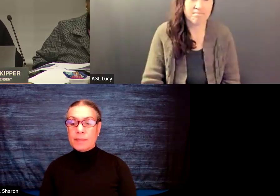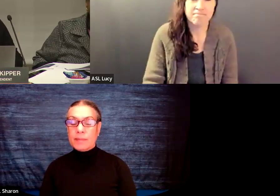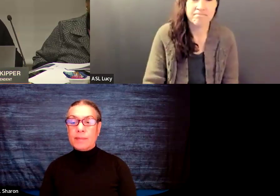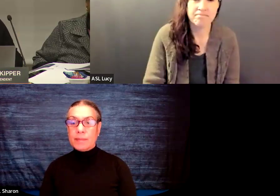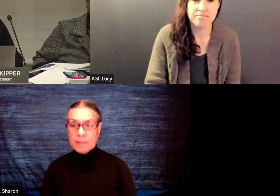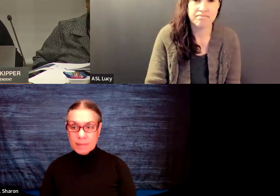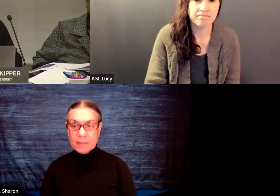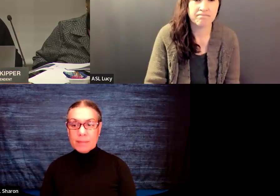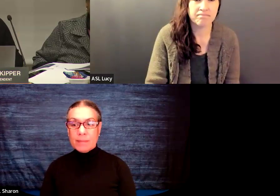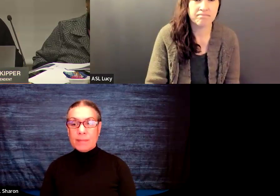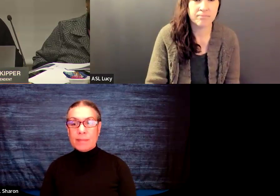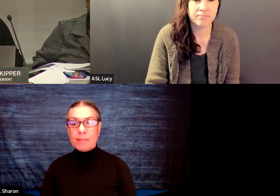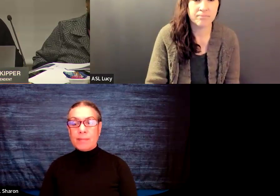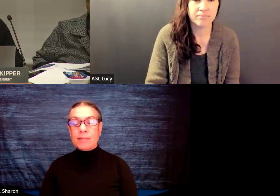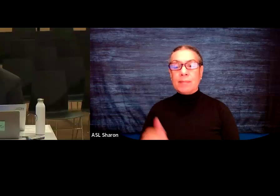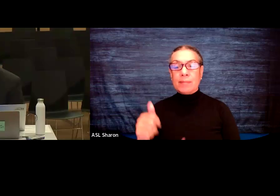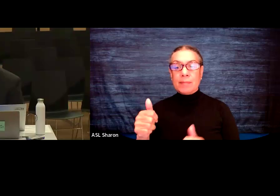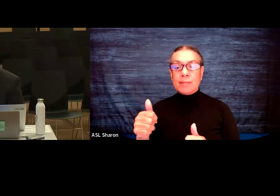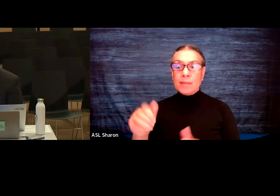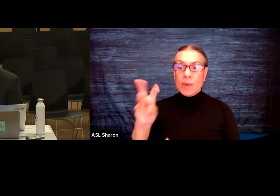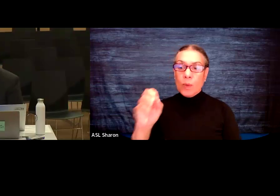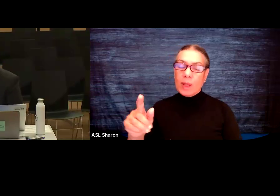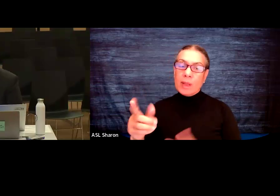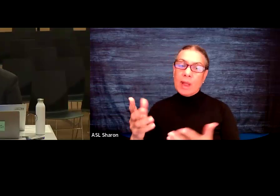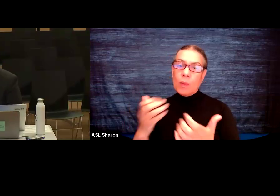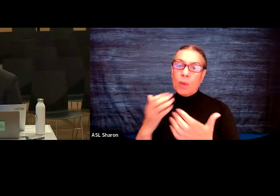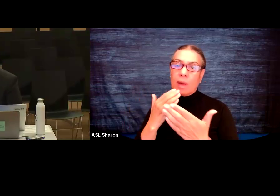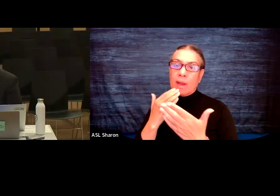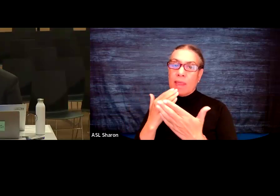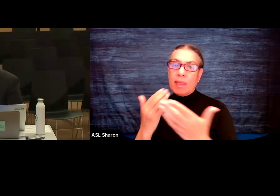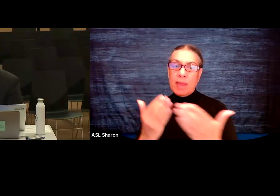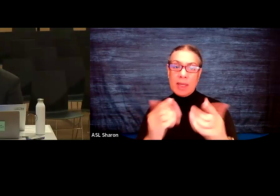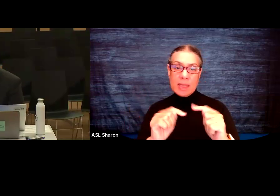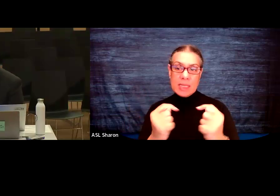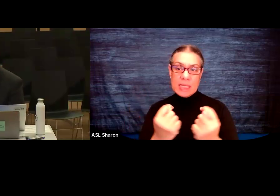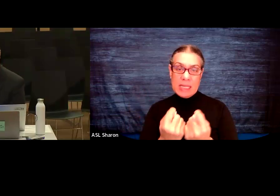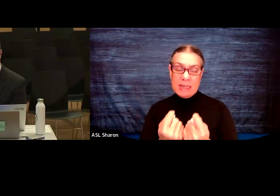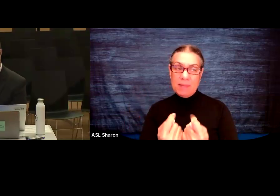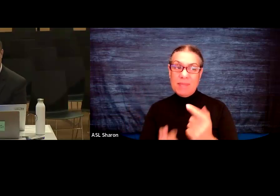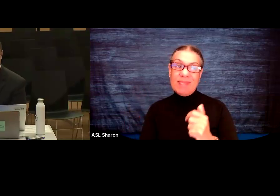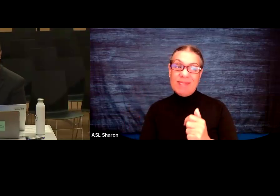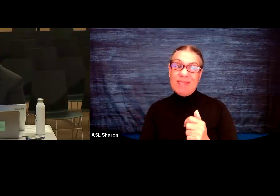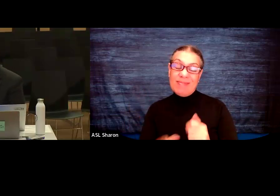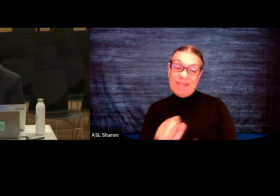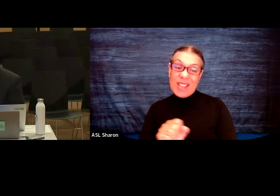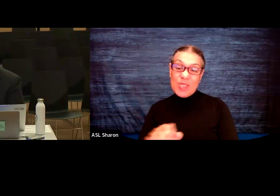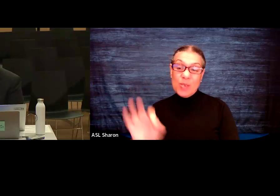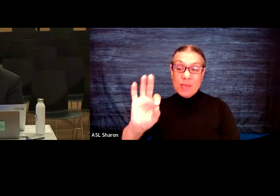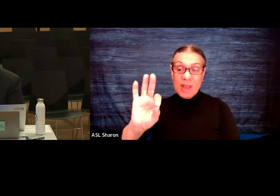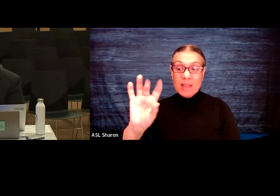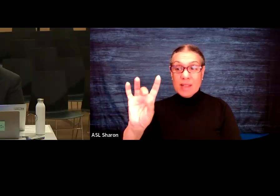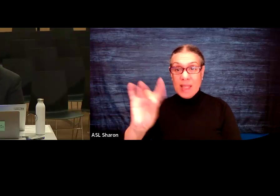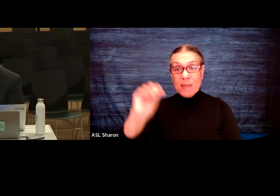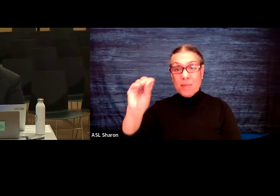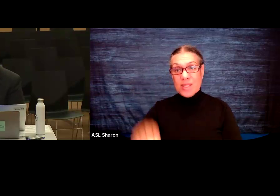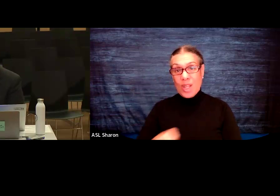Well, I would love to also just take a quick moment to thank the team who does 98% of the work that I get to sit up here and talk to you